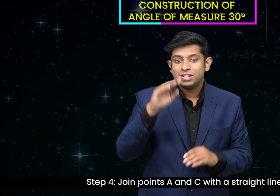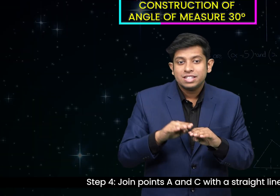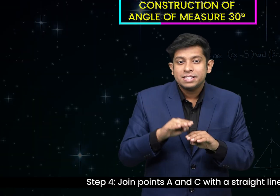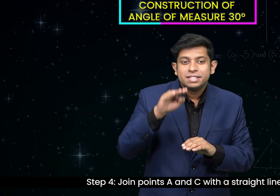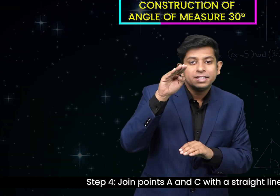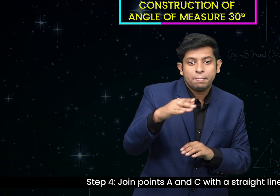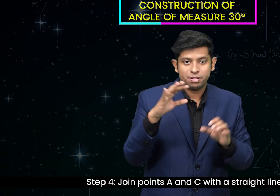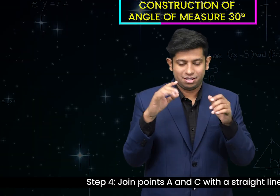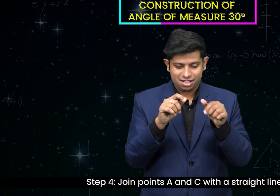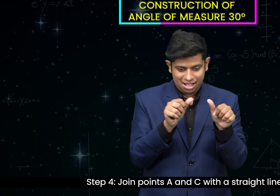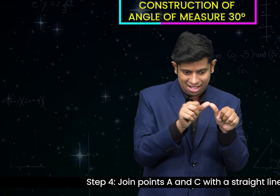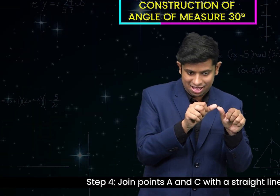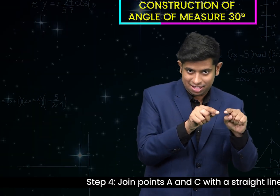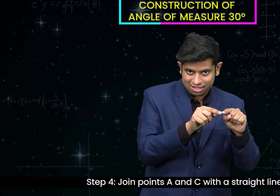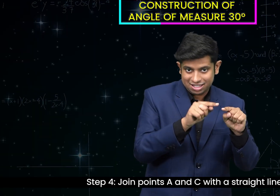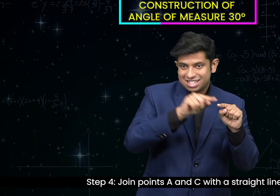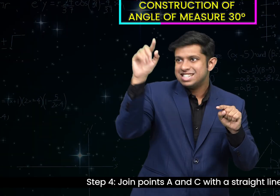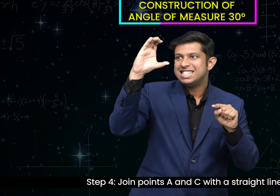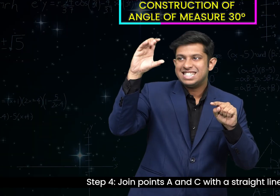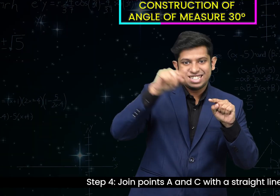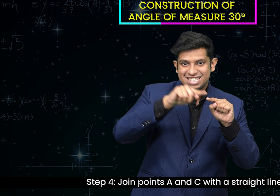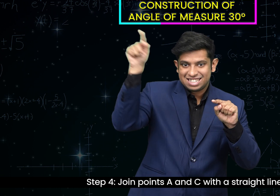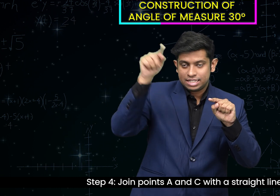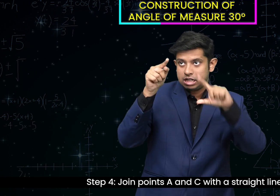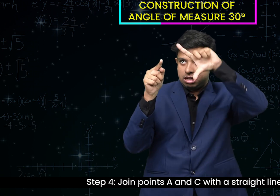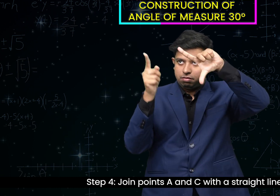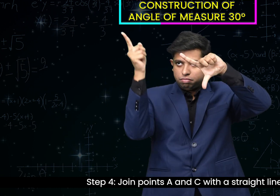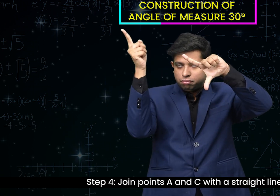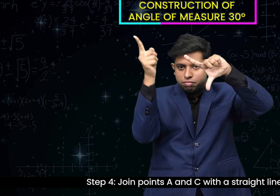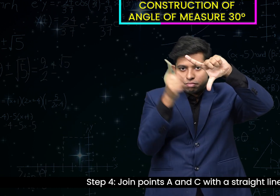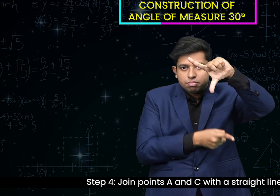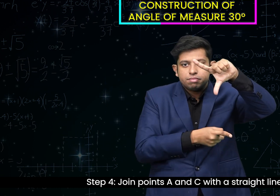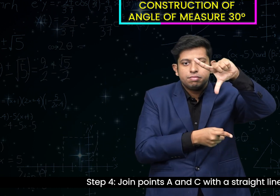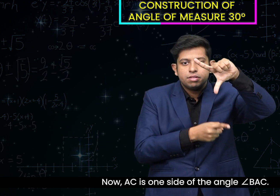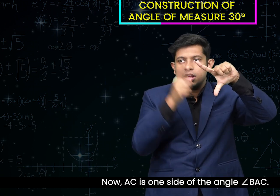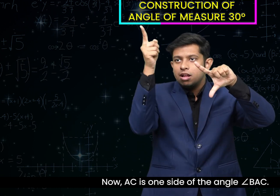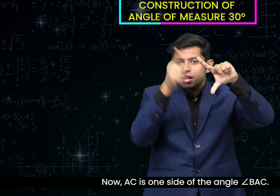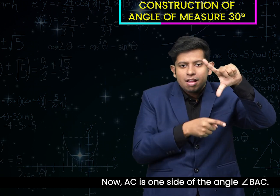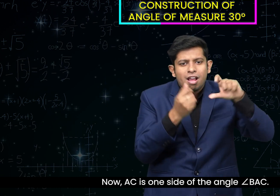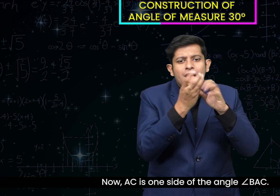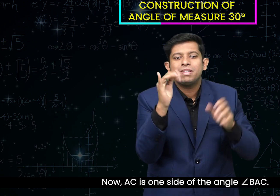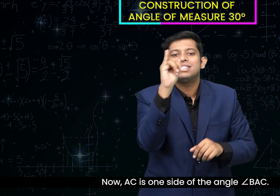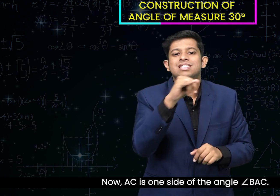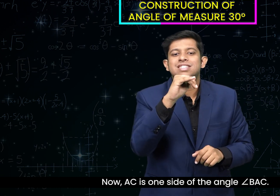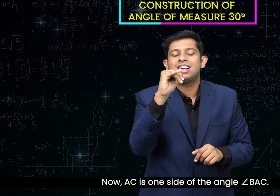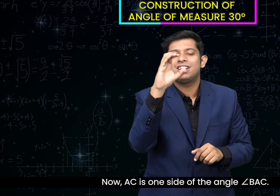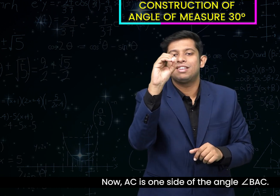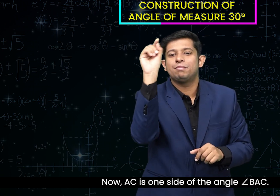Step 4. Join points A and C with a straight line. Now, AC is one side of the